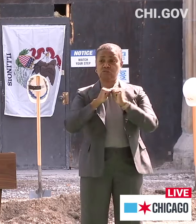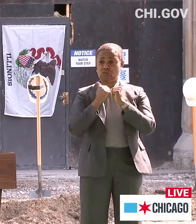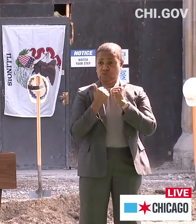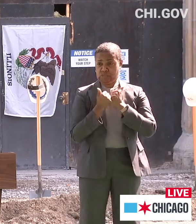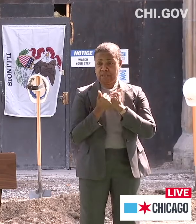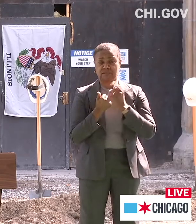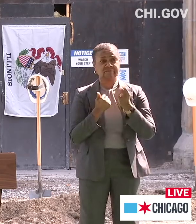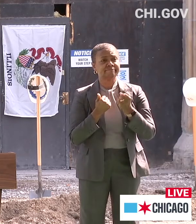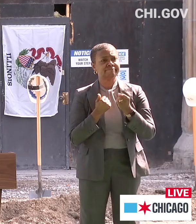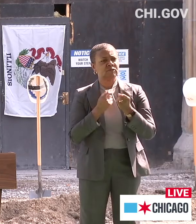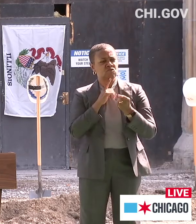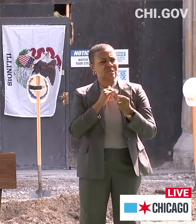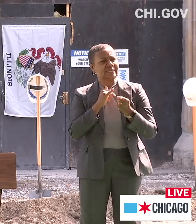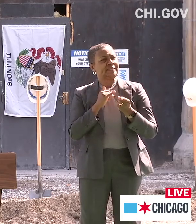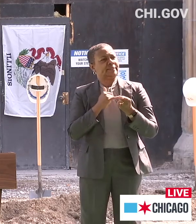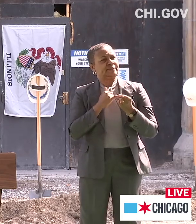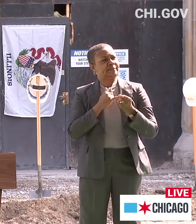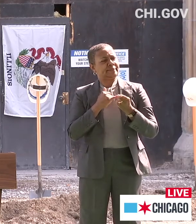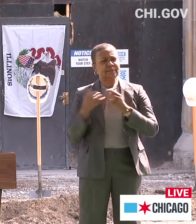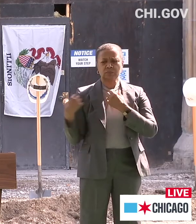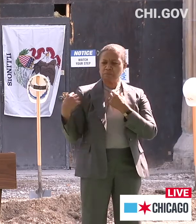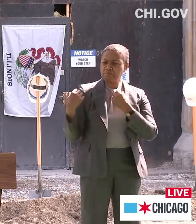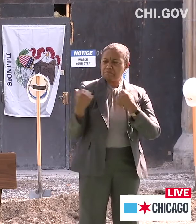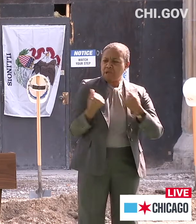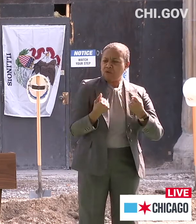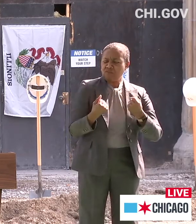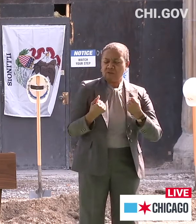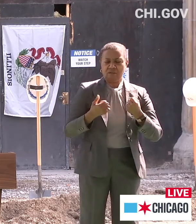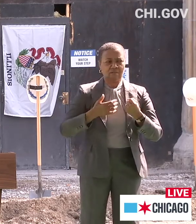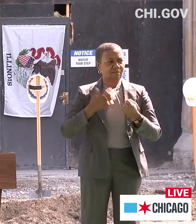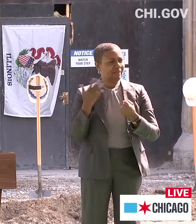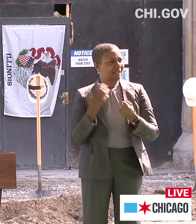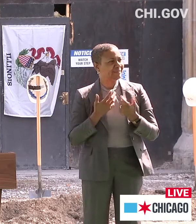Association, who have been such a powerful and